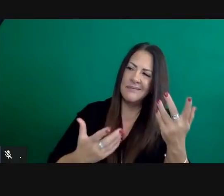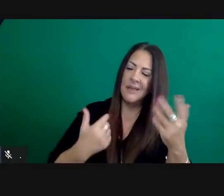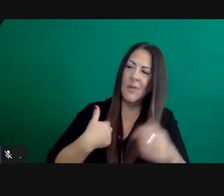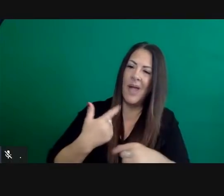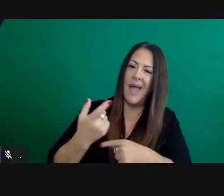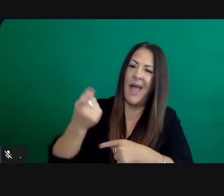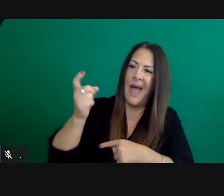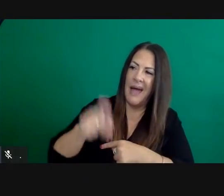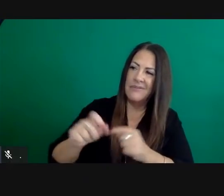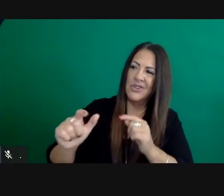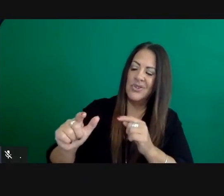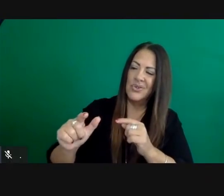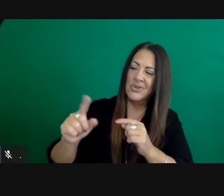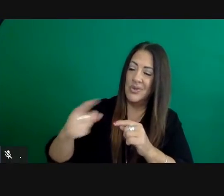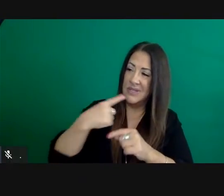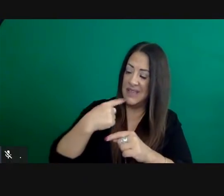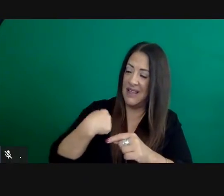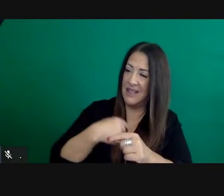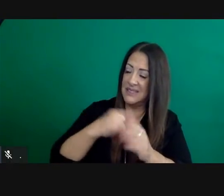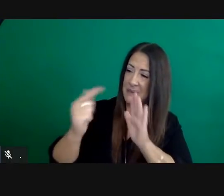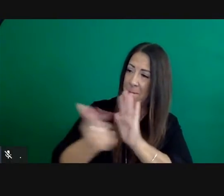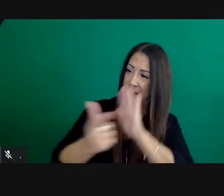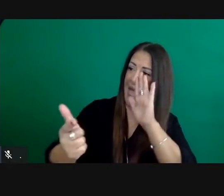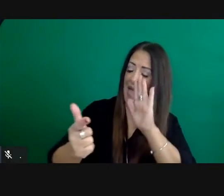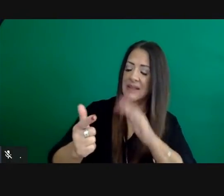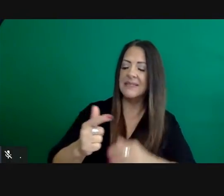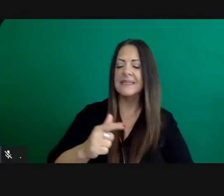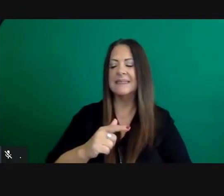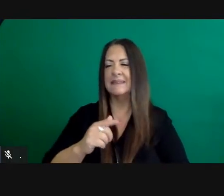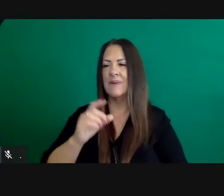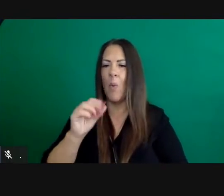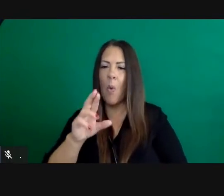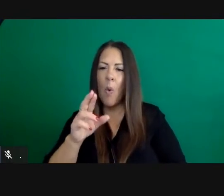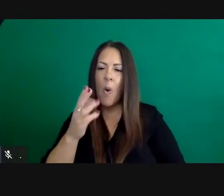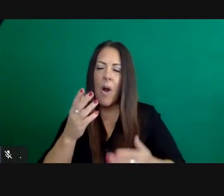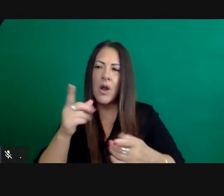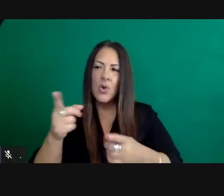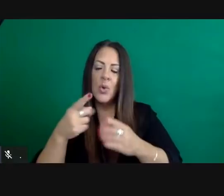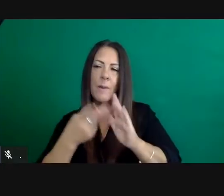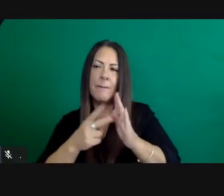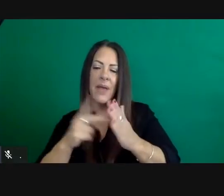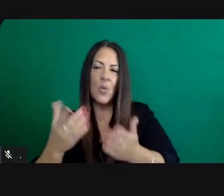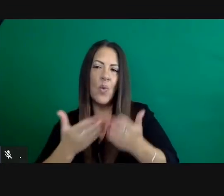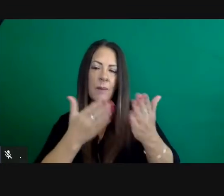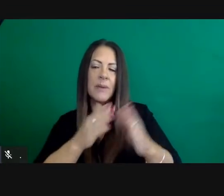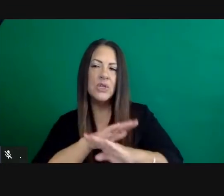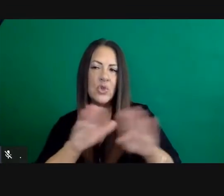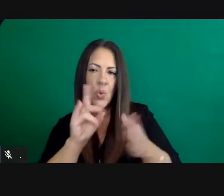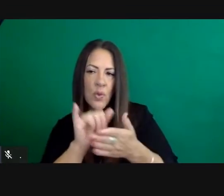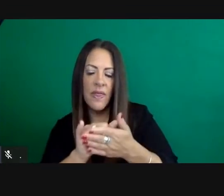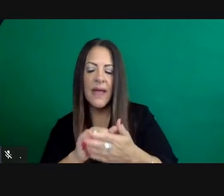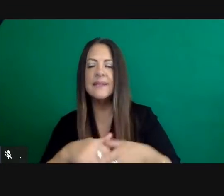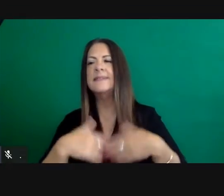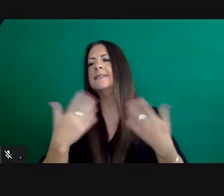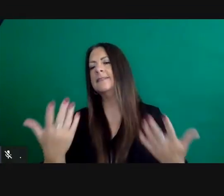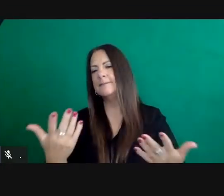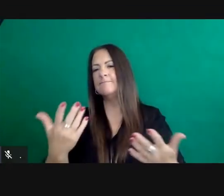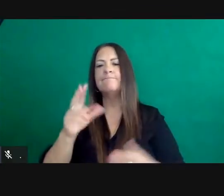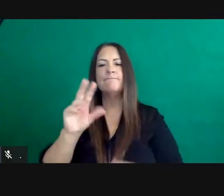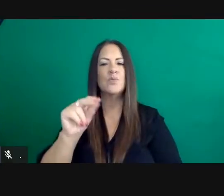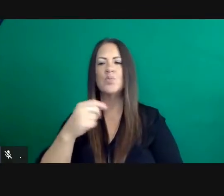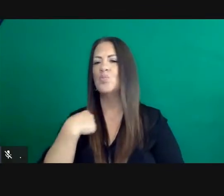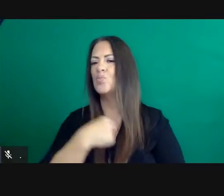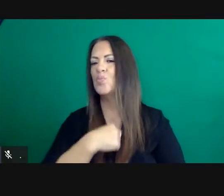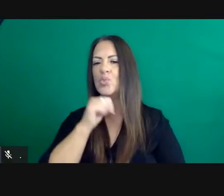absolutely banned? This is a recommendation. Does that mean that trick-or-treaters, there'll be some enforcement? Absolutely not. We